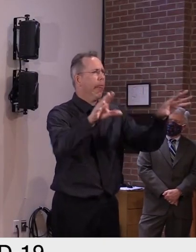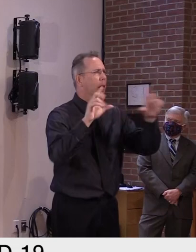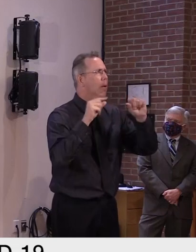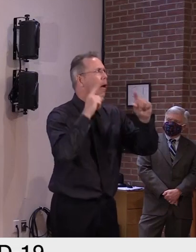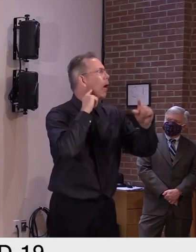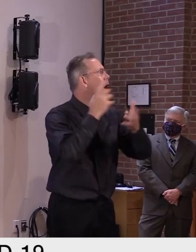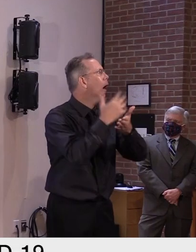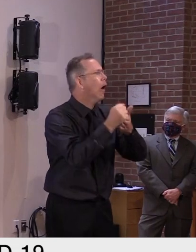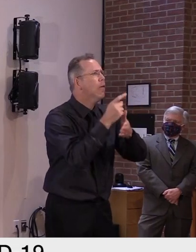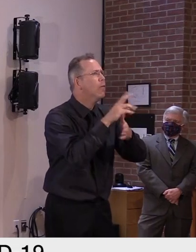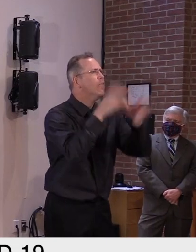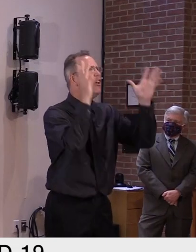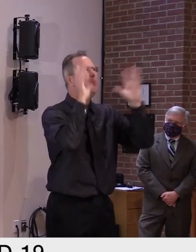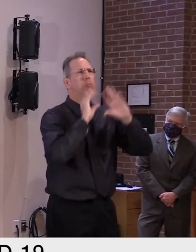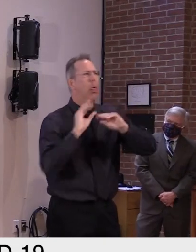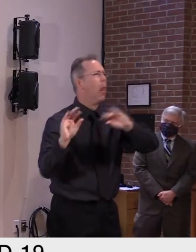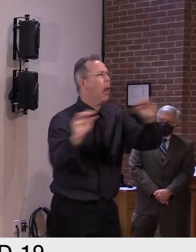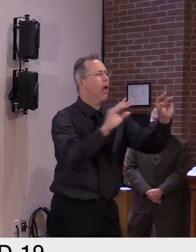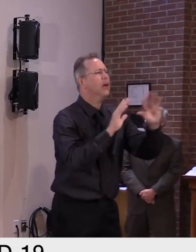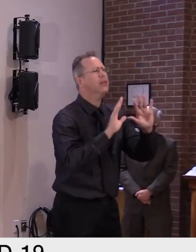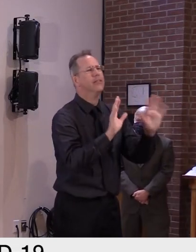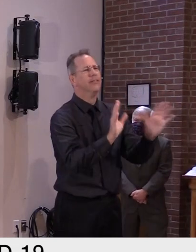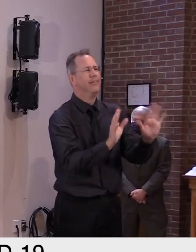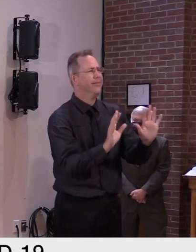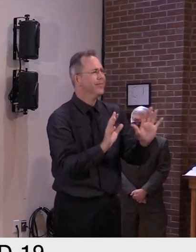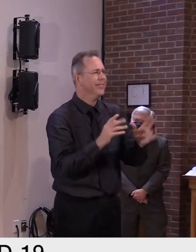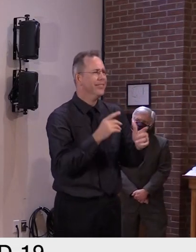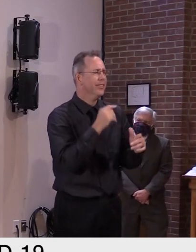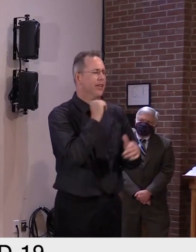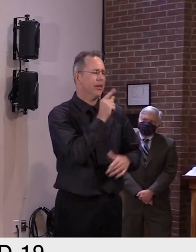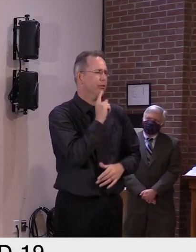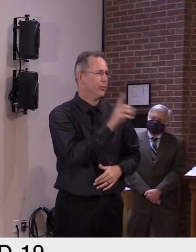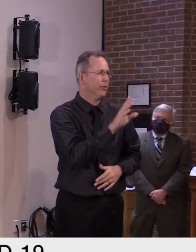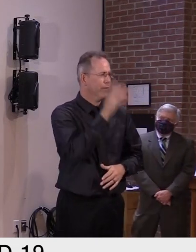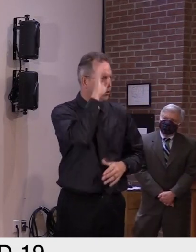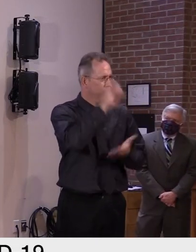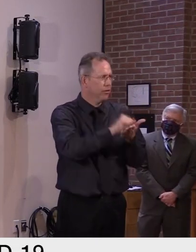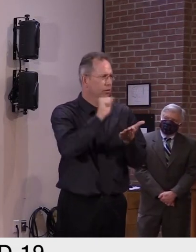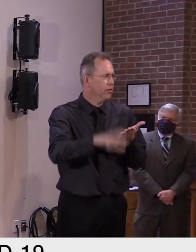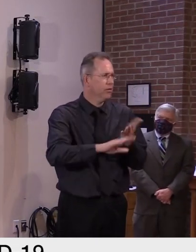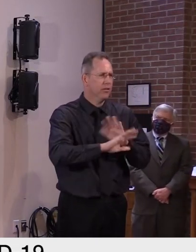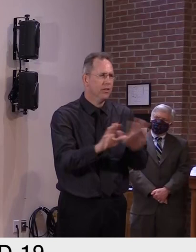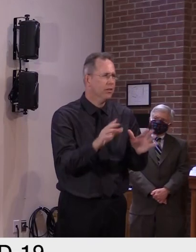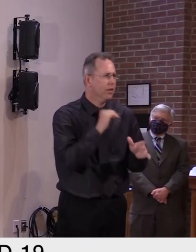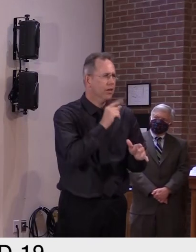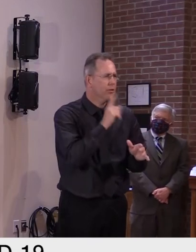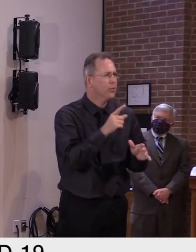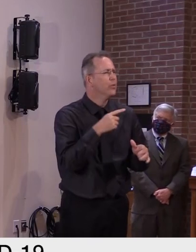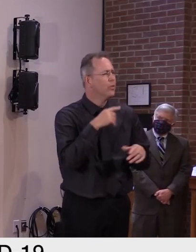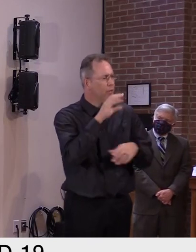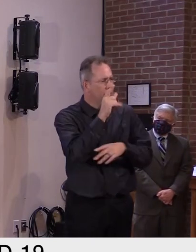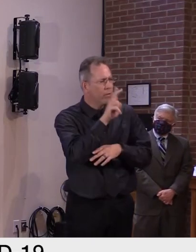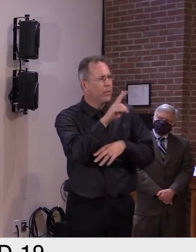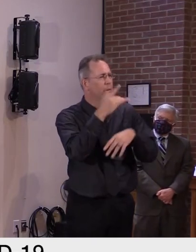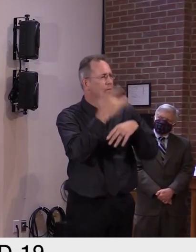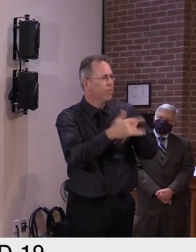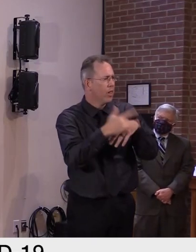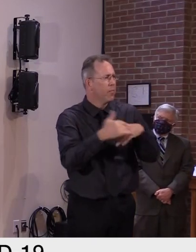that is far from true. And it is, as the governor stated, a sporadic event at a